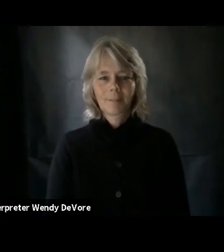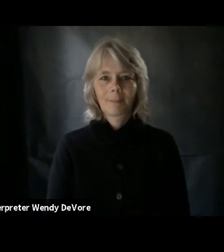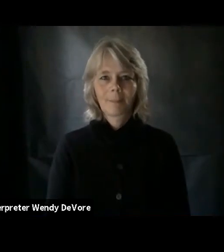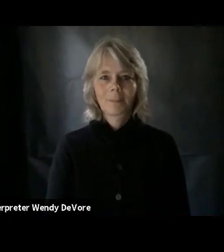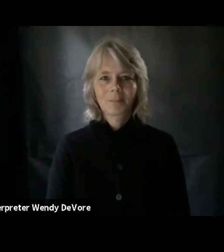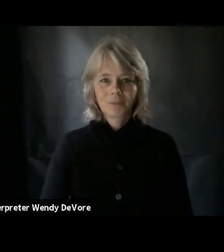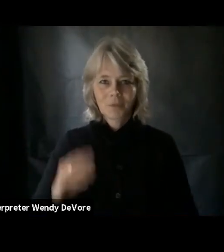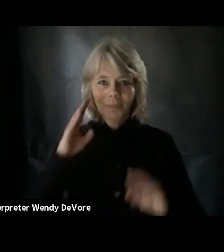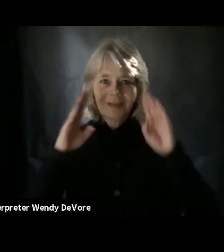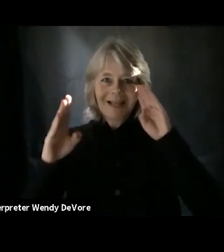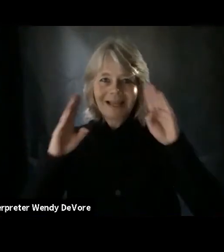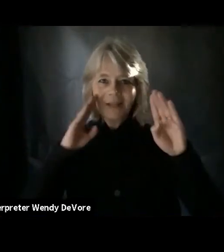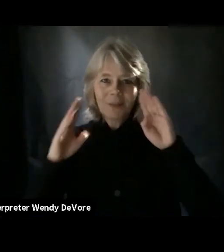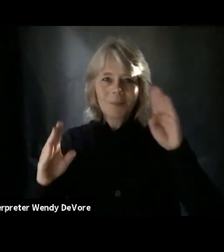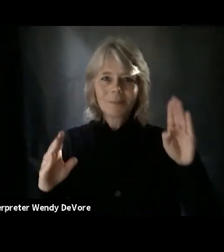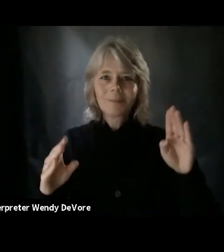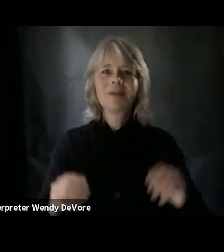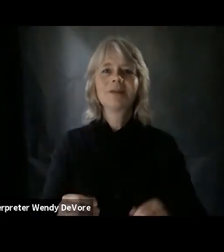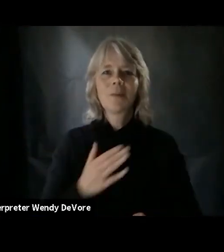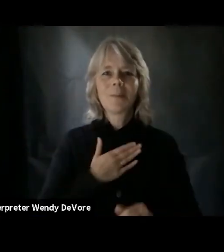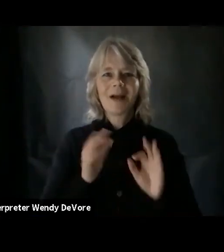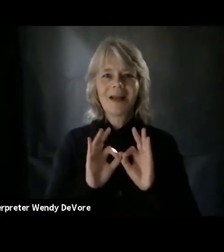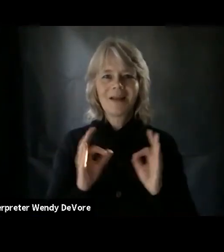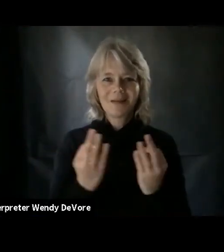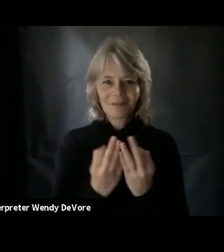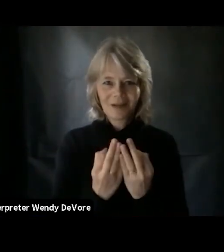Greetings to you, my family in Christ.